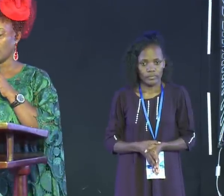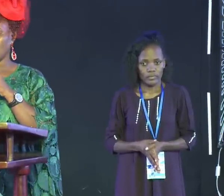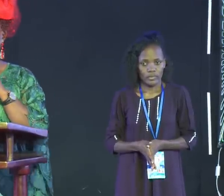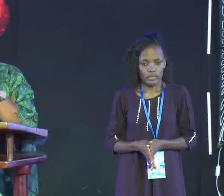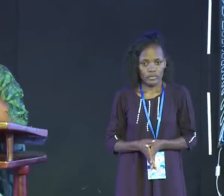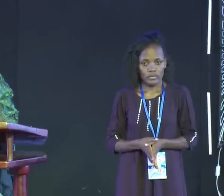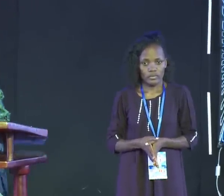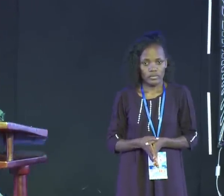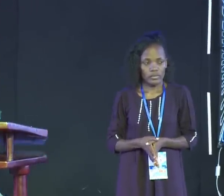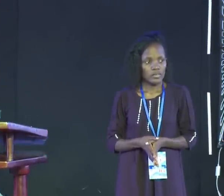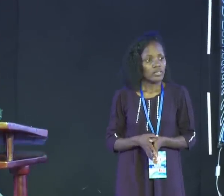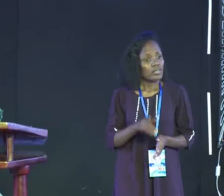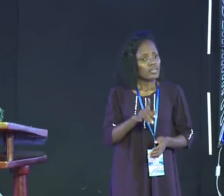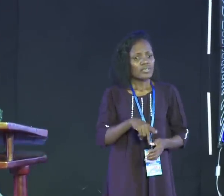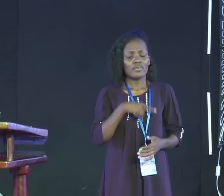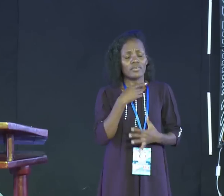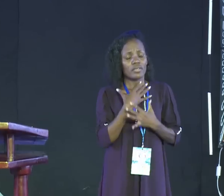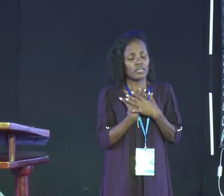also here.